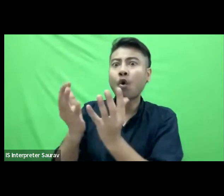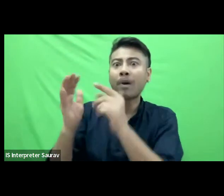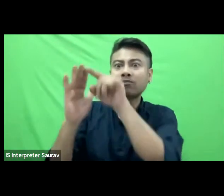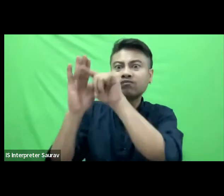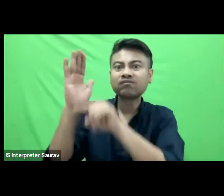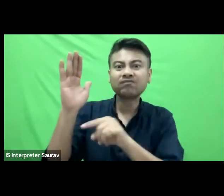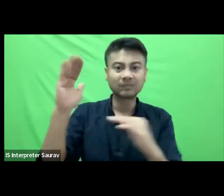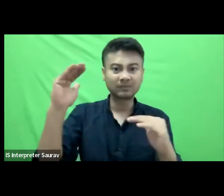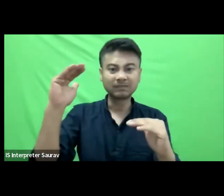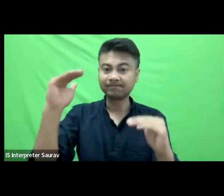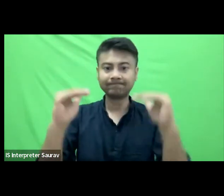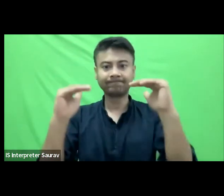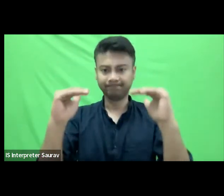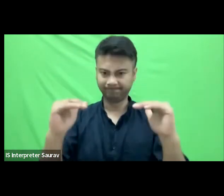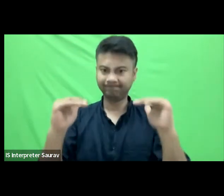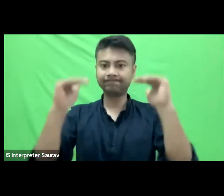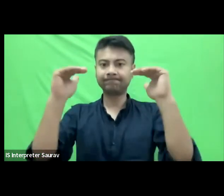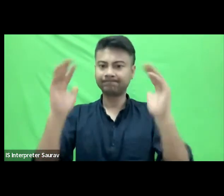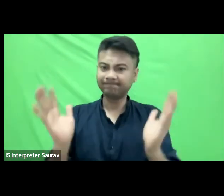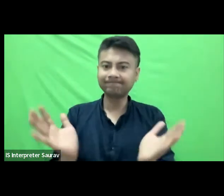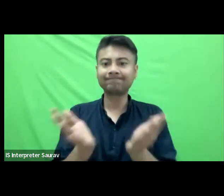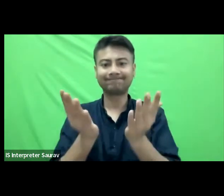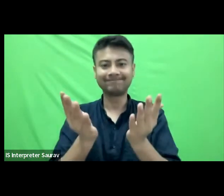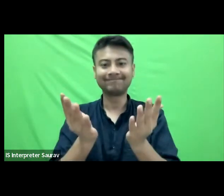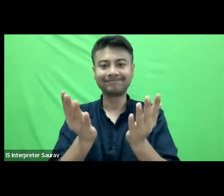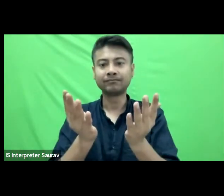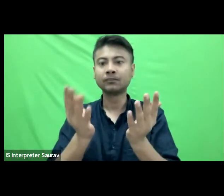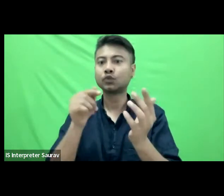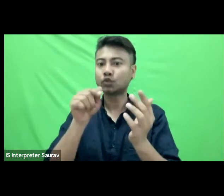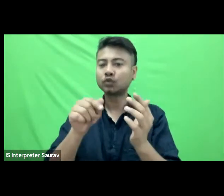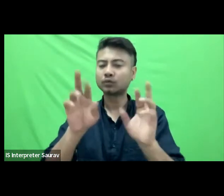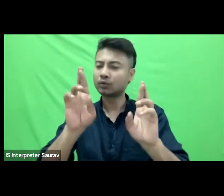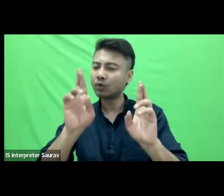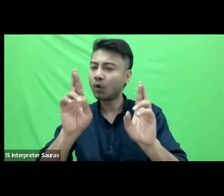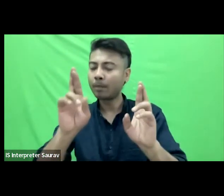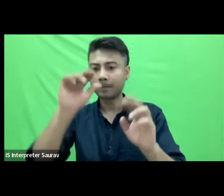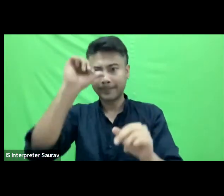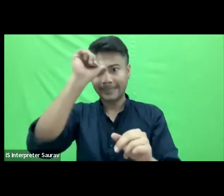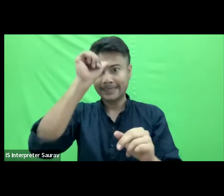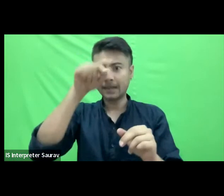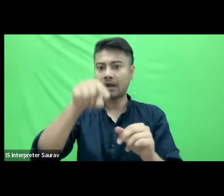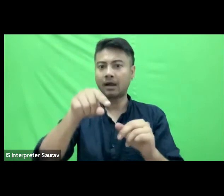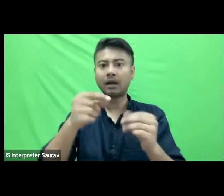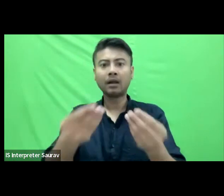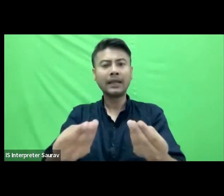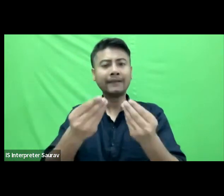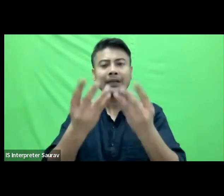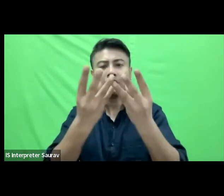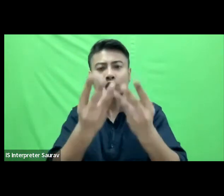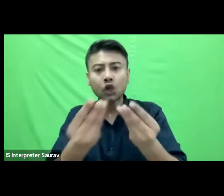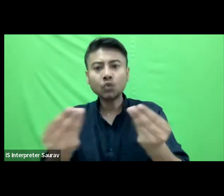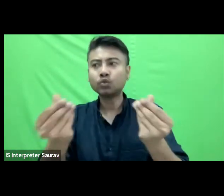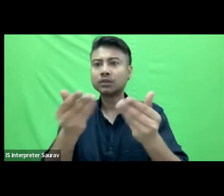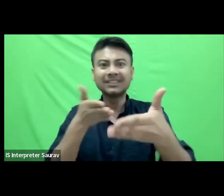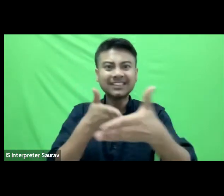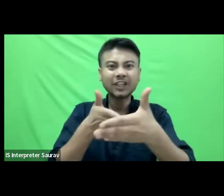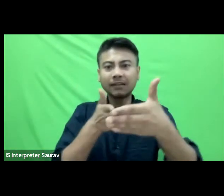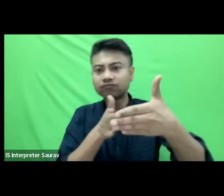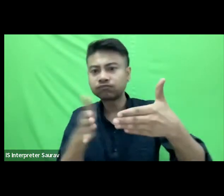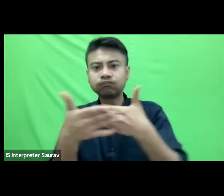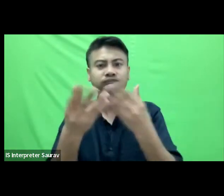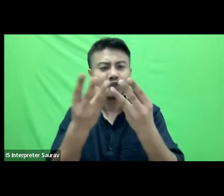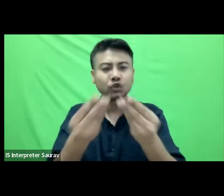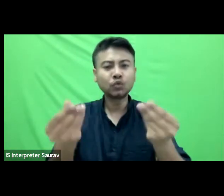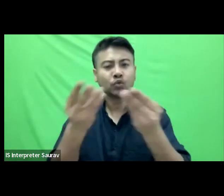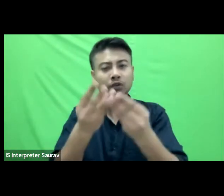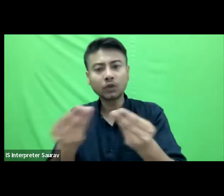also look at here in India a number of emerging solutions. One powerful solution that government and business